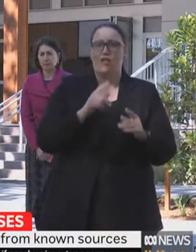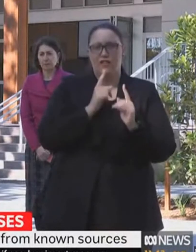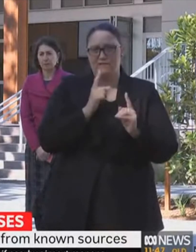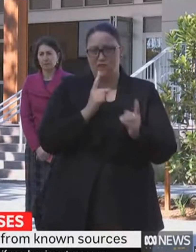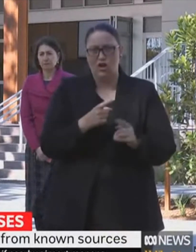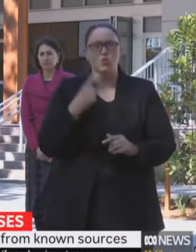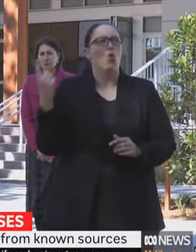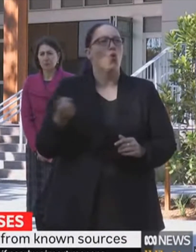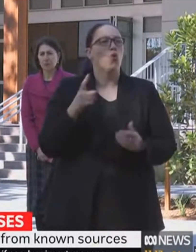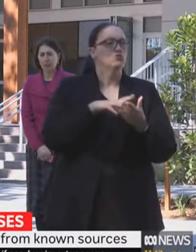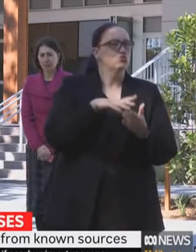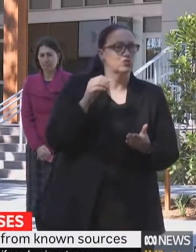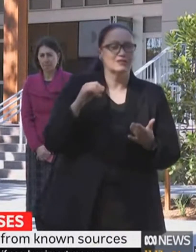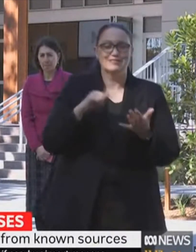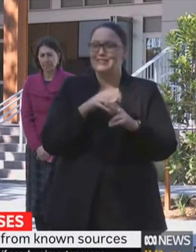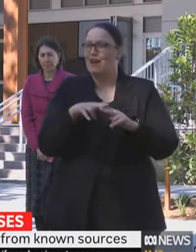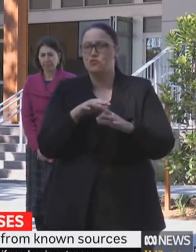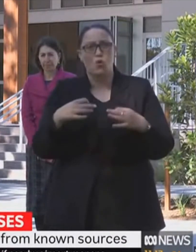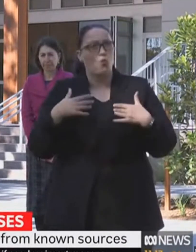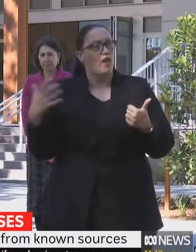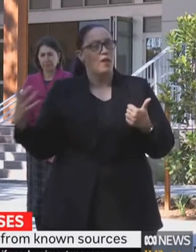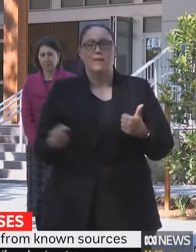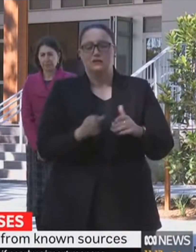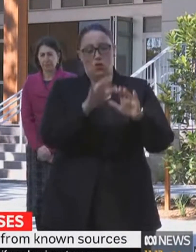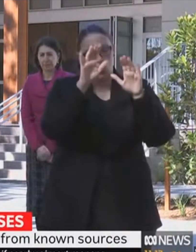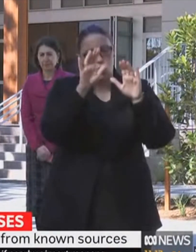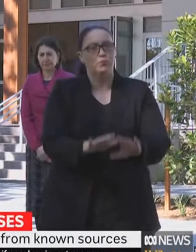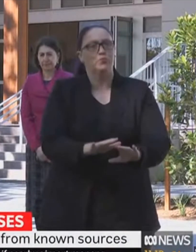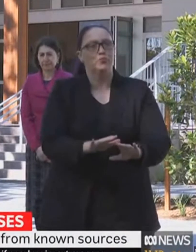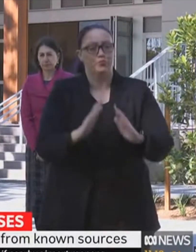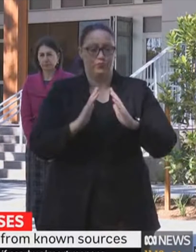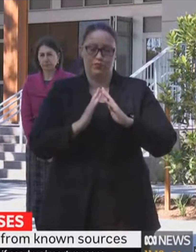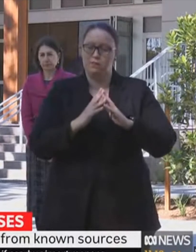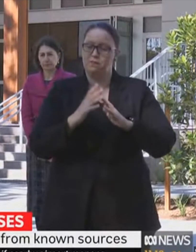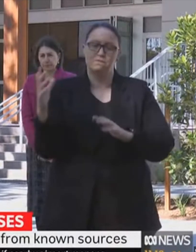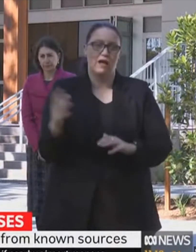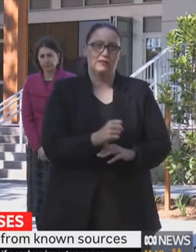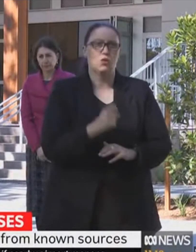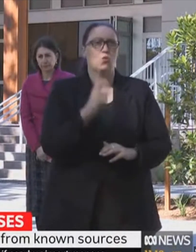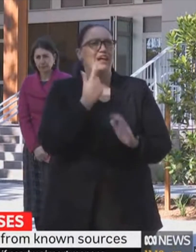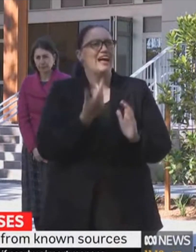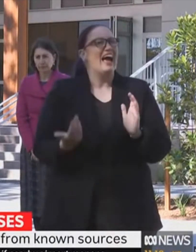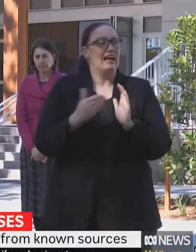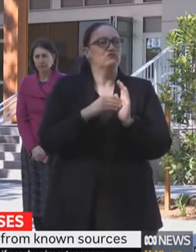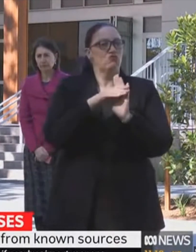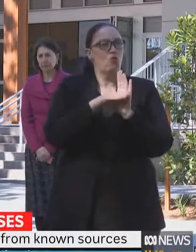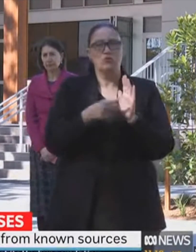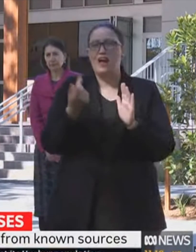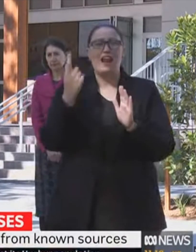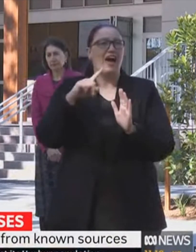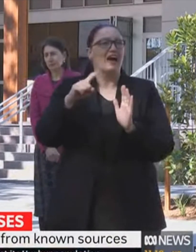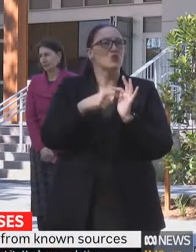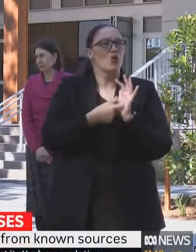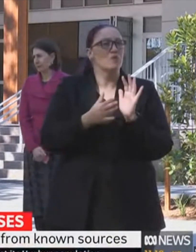that any students or staff who are unwell need to stay at home. And we'll continue to have those extra measures in place in our school communities that we brought in last